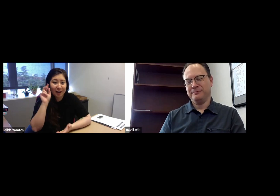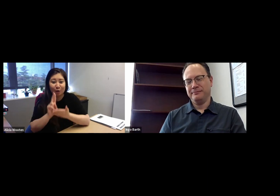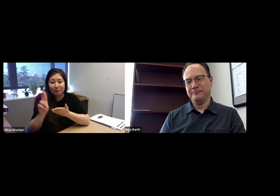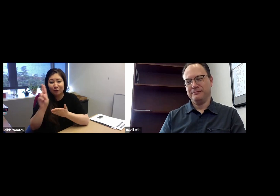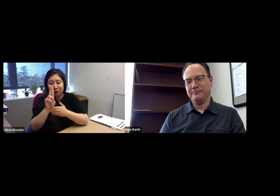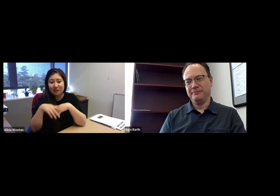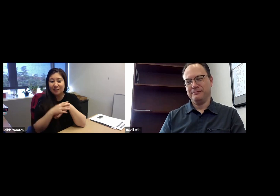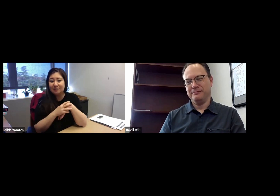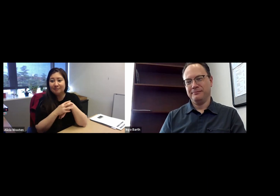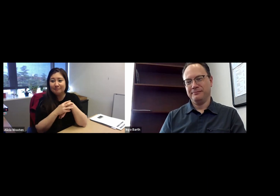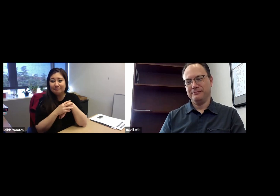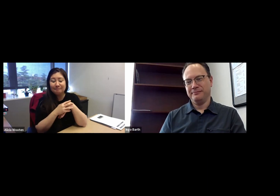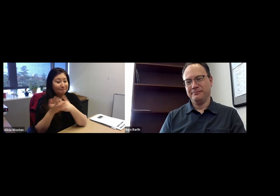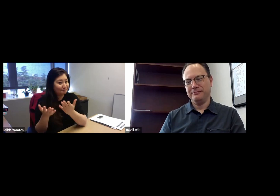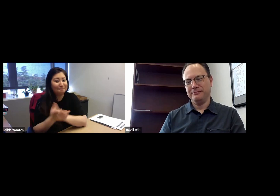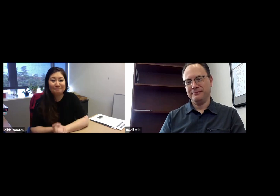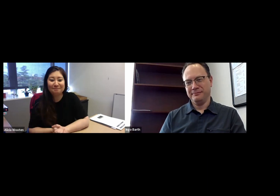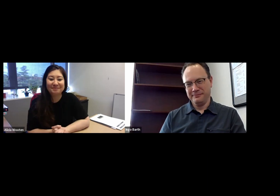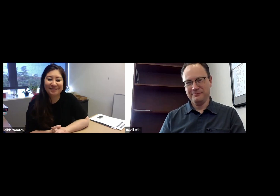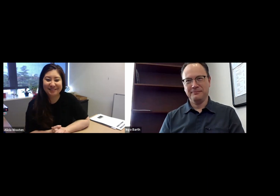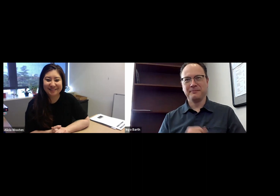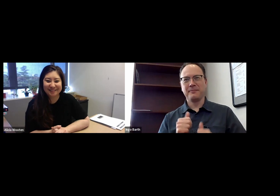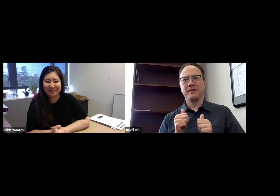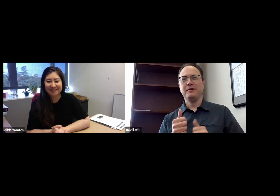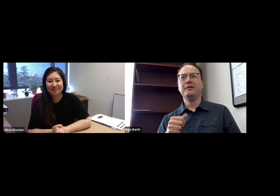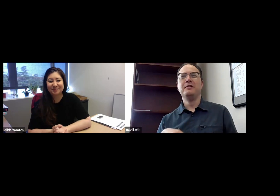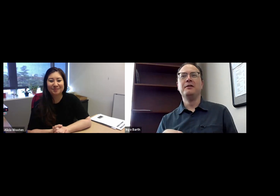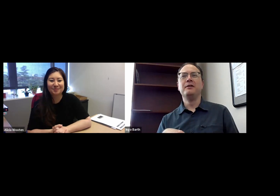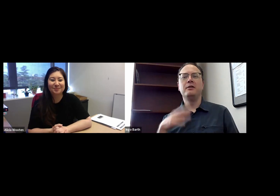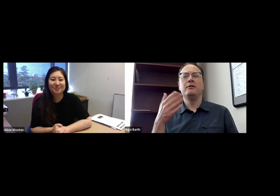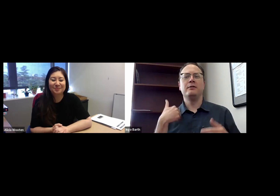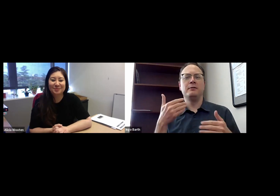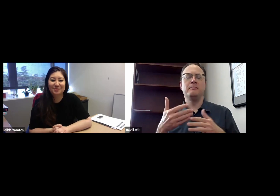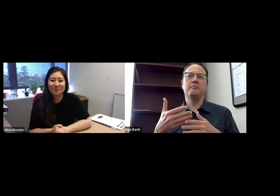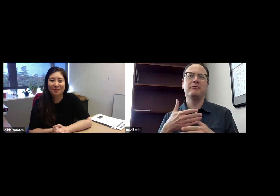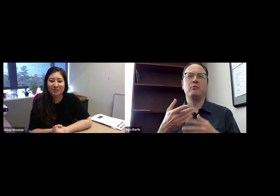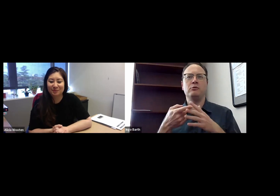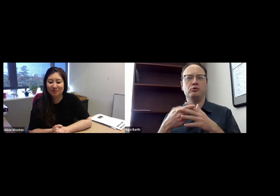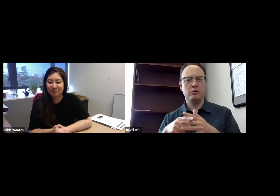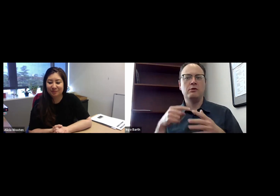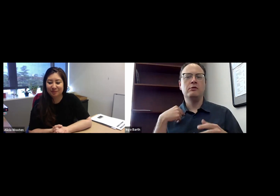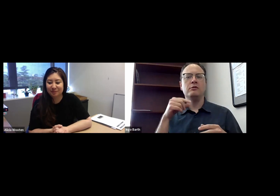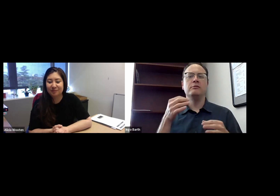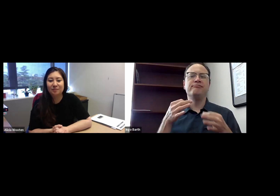My name is Alicia Wooten. I'm a biology professor here at Gallaudet University.